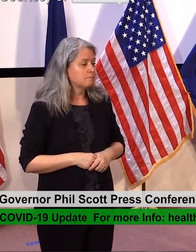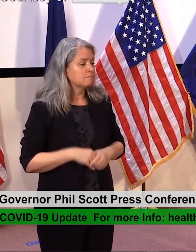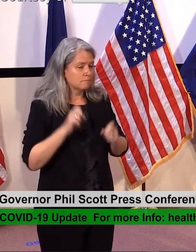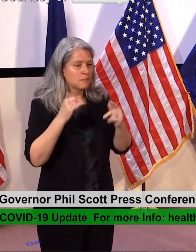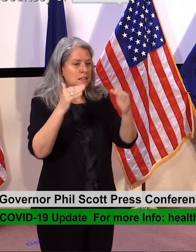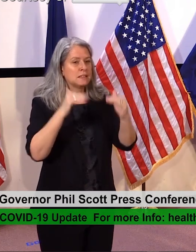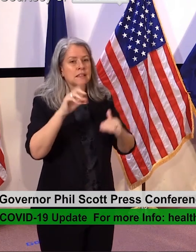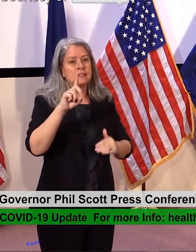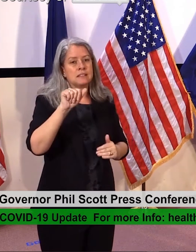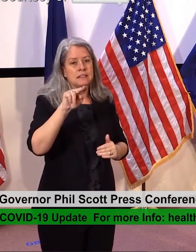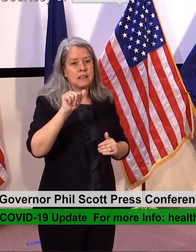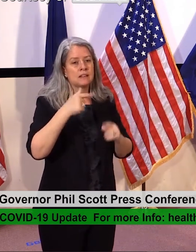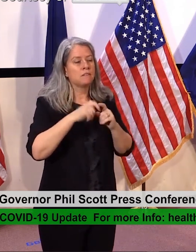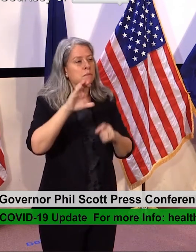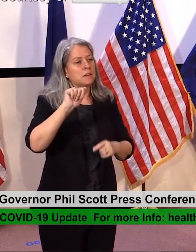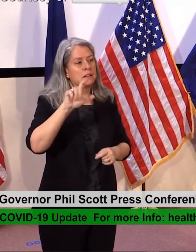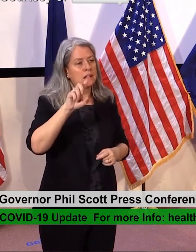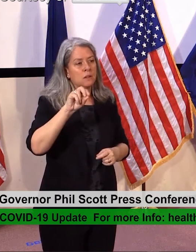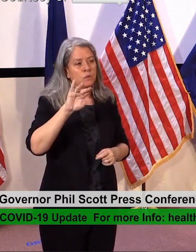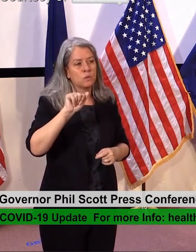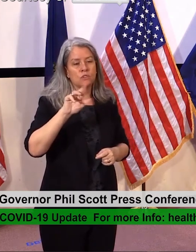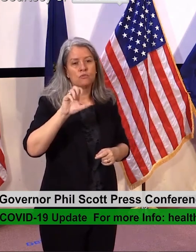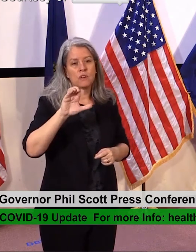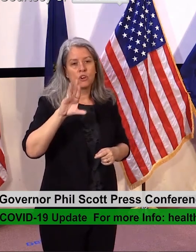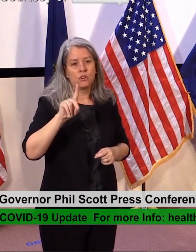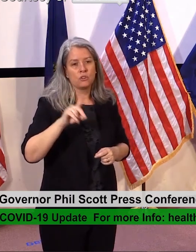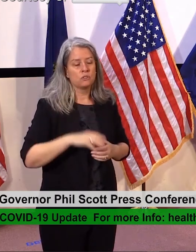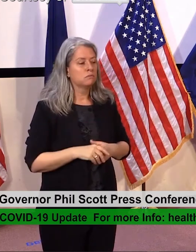All right, Dana from the Caledonia Record.